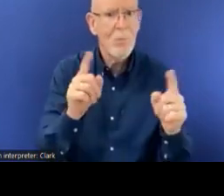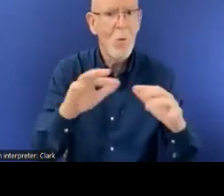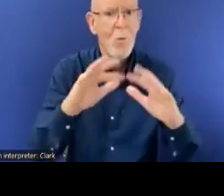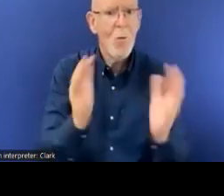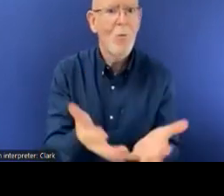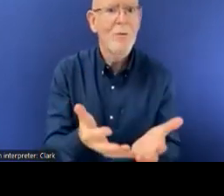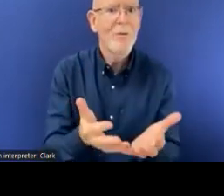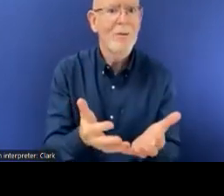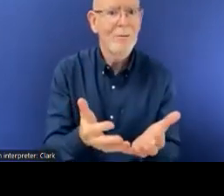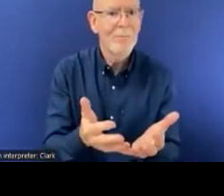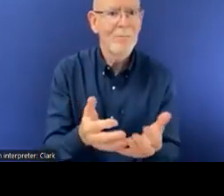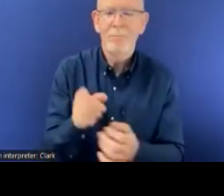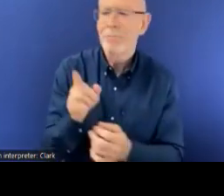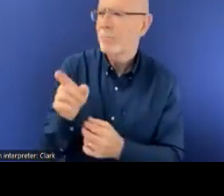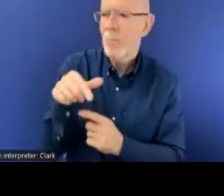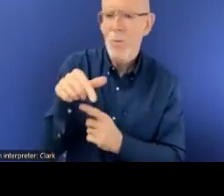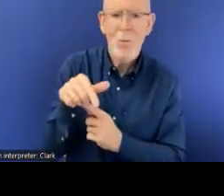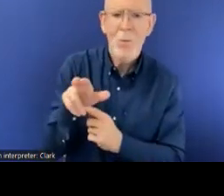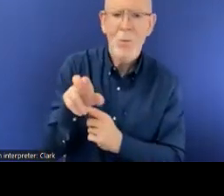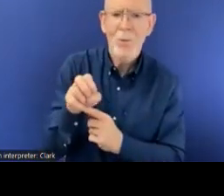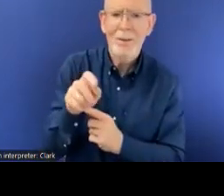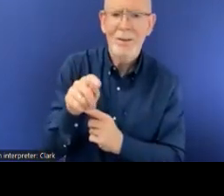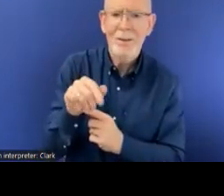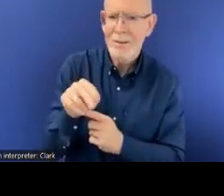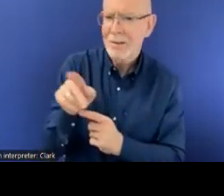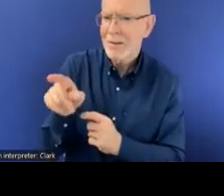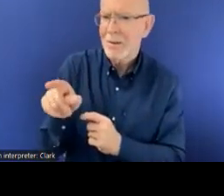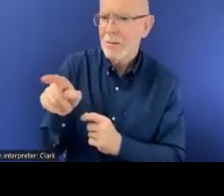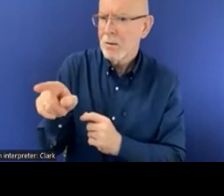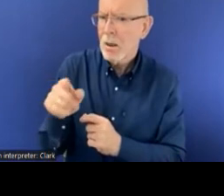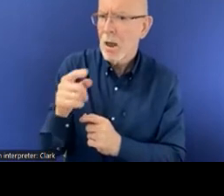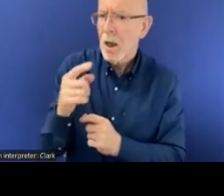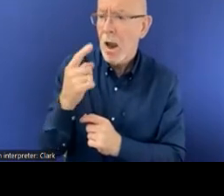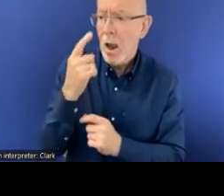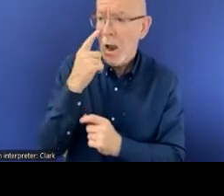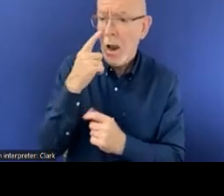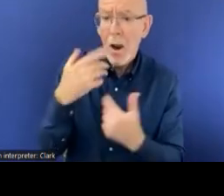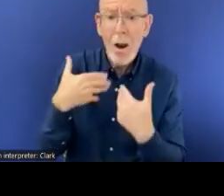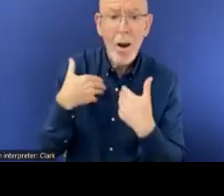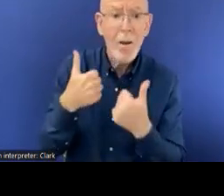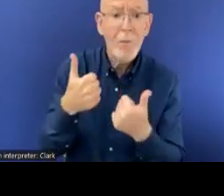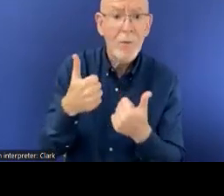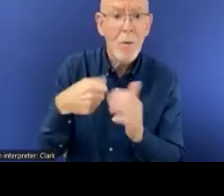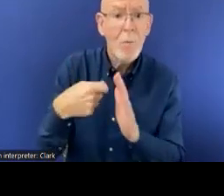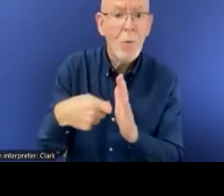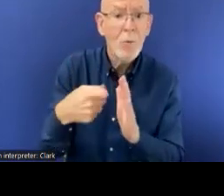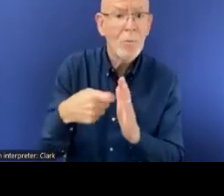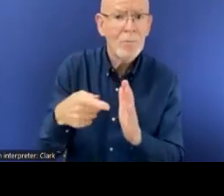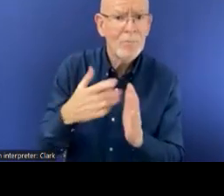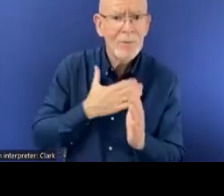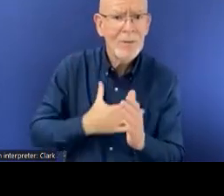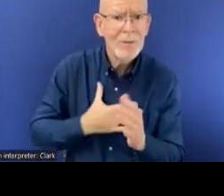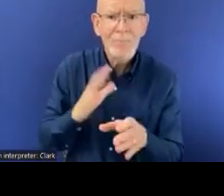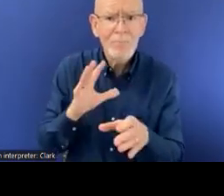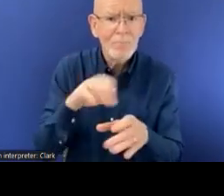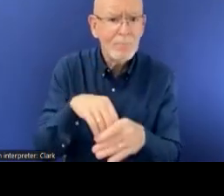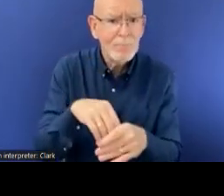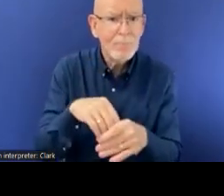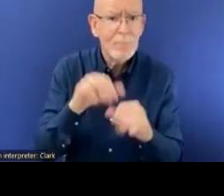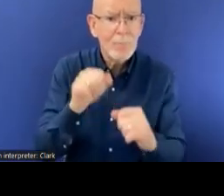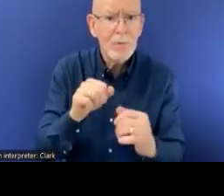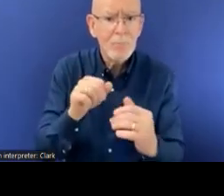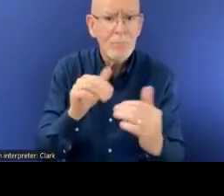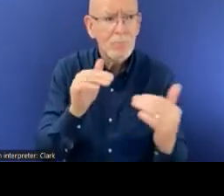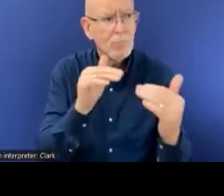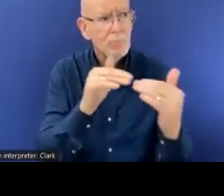has talked about to develop these transformative approaches? You know, the UN has stated that to accelerate progress towards SDG 4, we